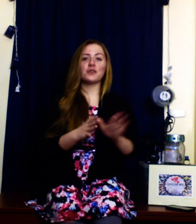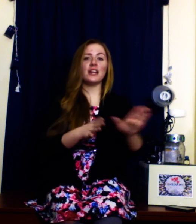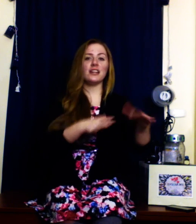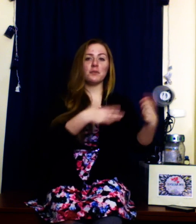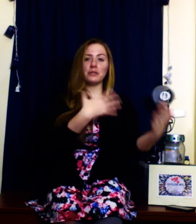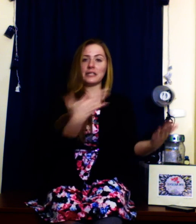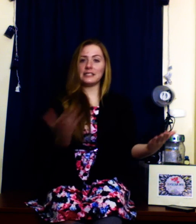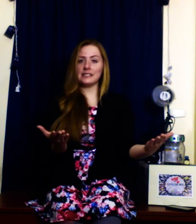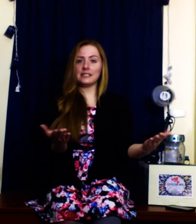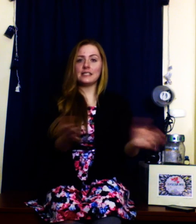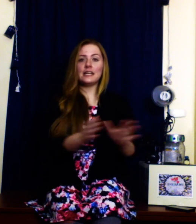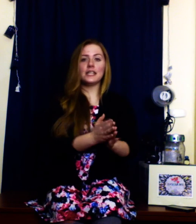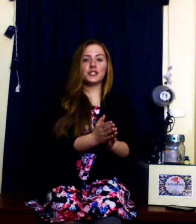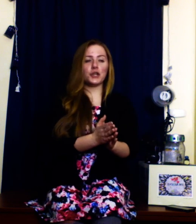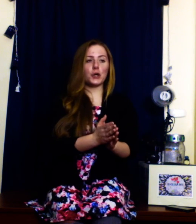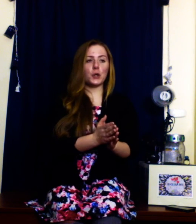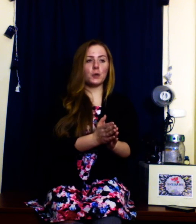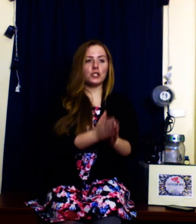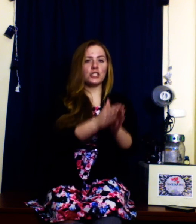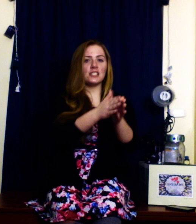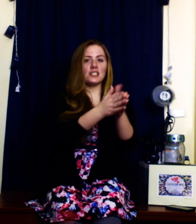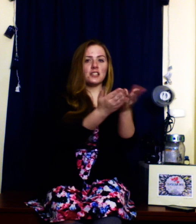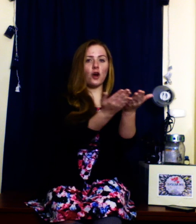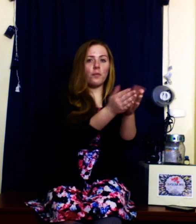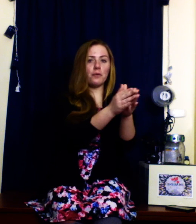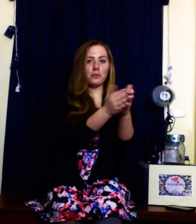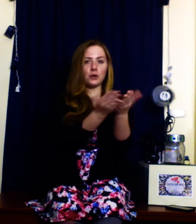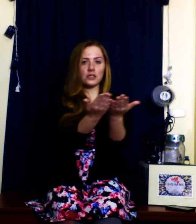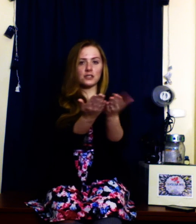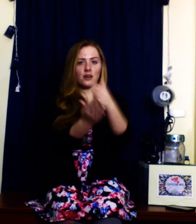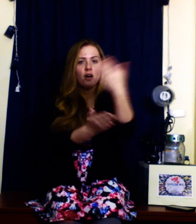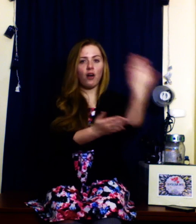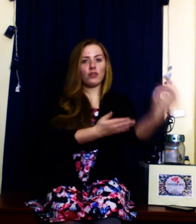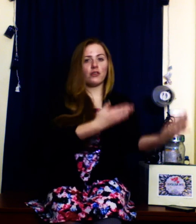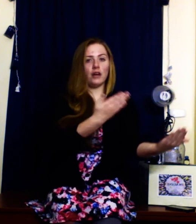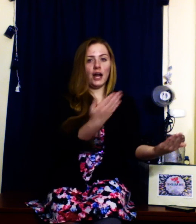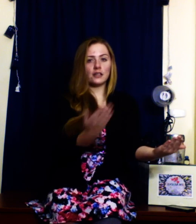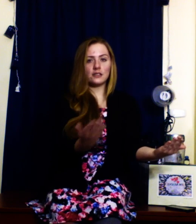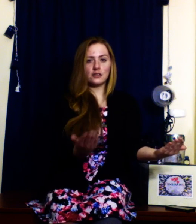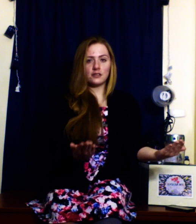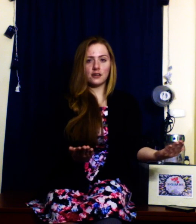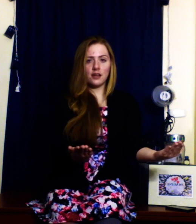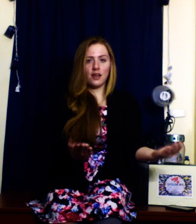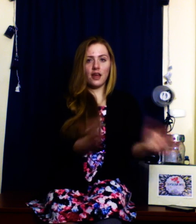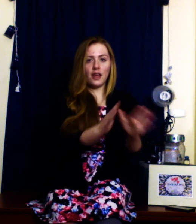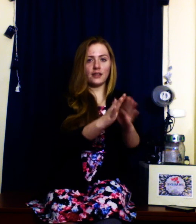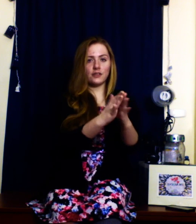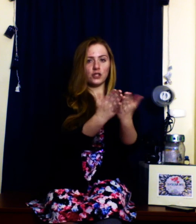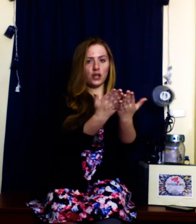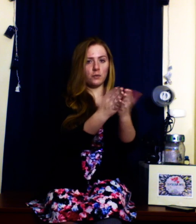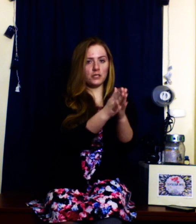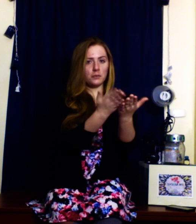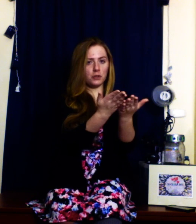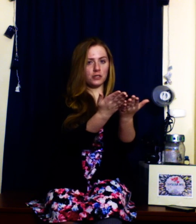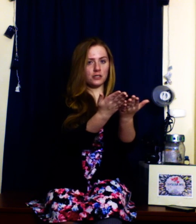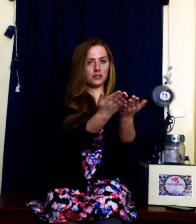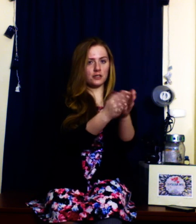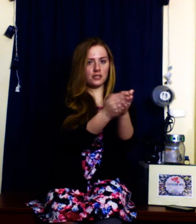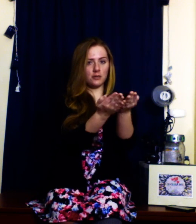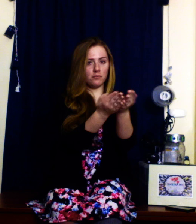creating places. So she says the open books on the grass. And so she opens the books, these are the